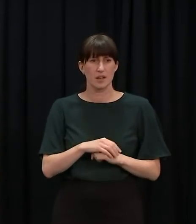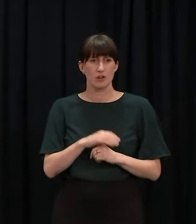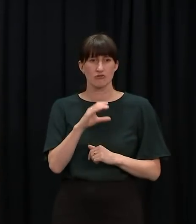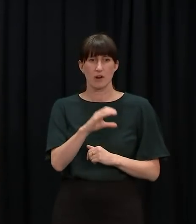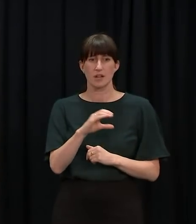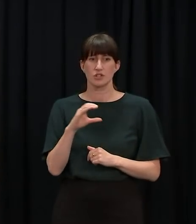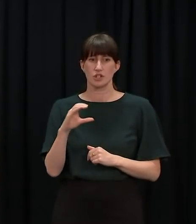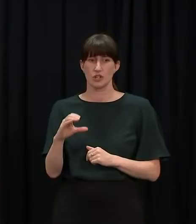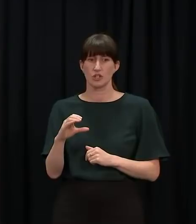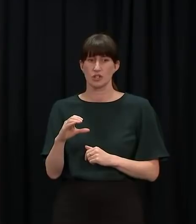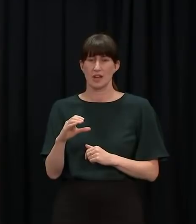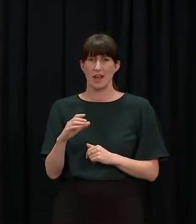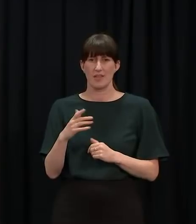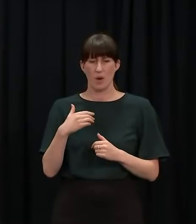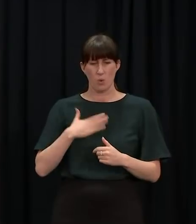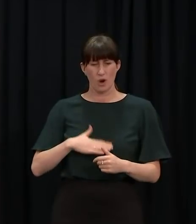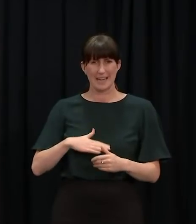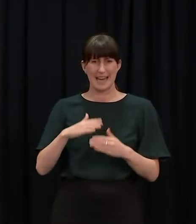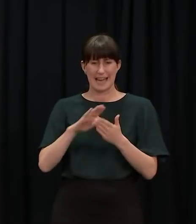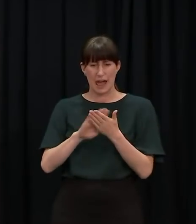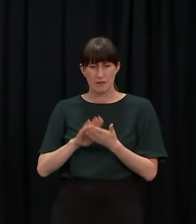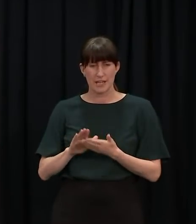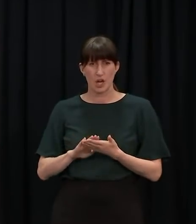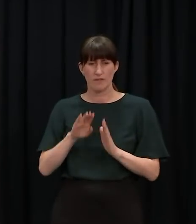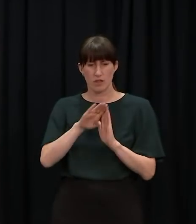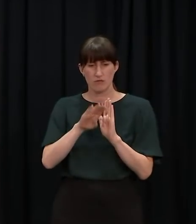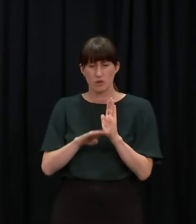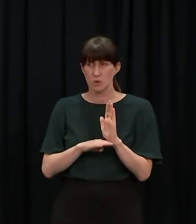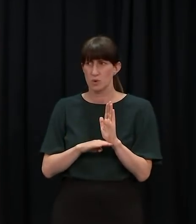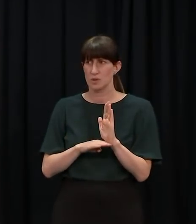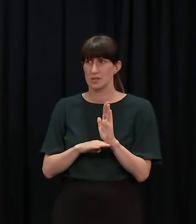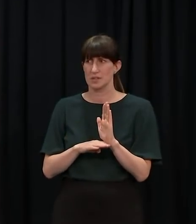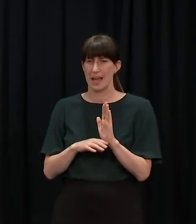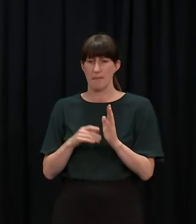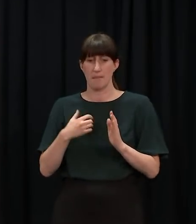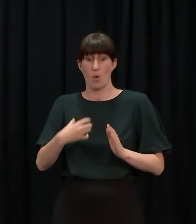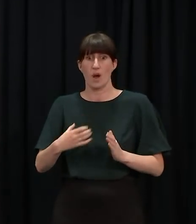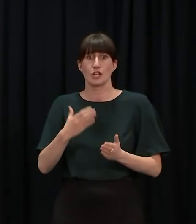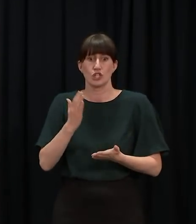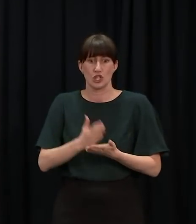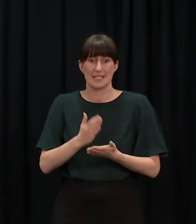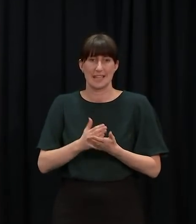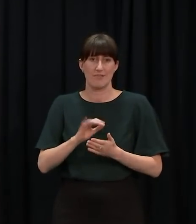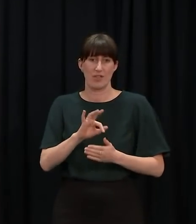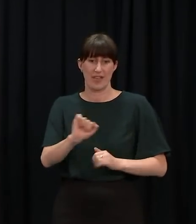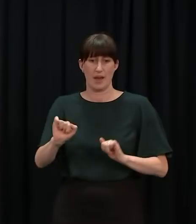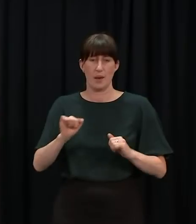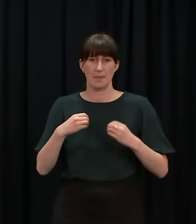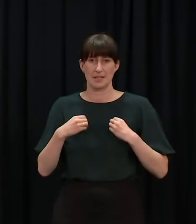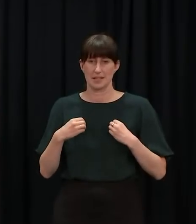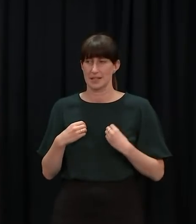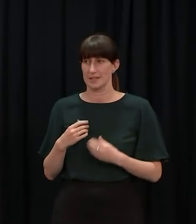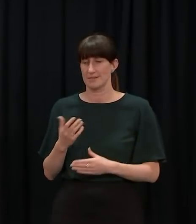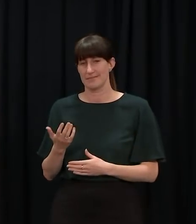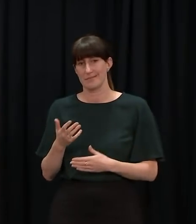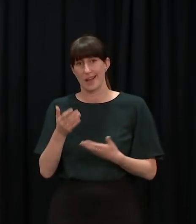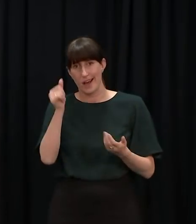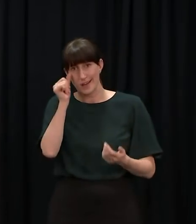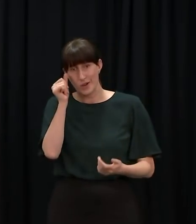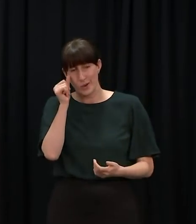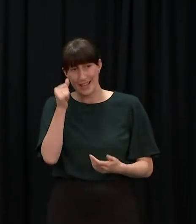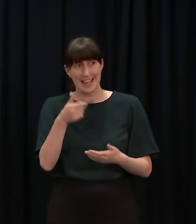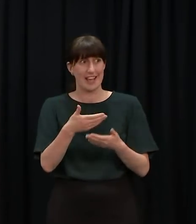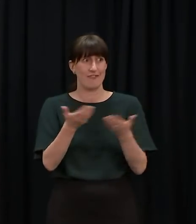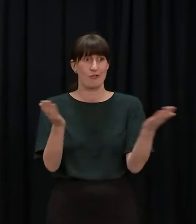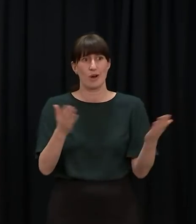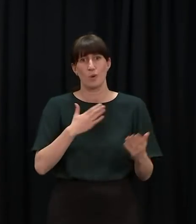What clarity can you give them about this? Look, I do know that people want more certainty. I think everyone wants more certainty across the board. I think